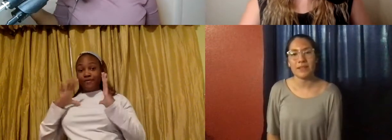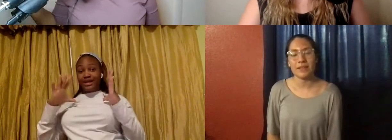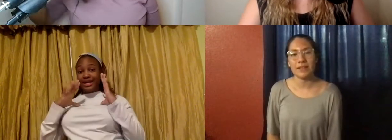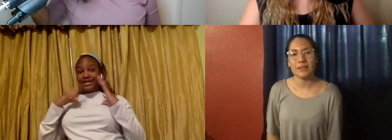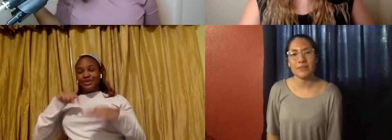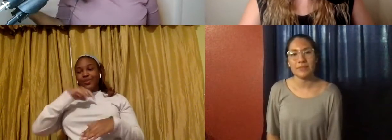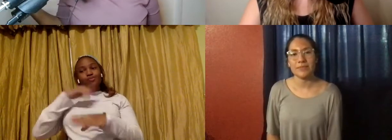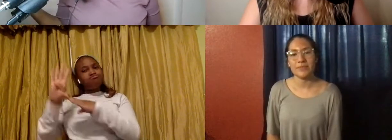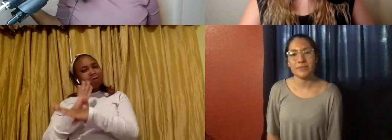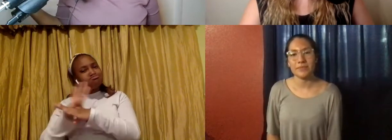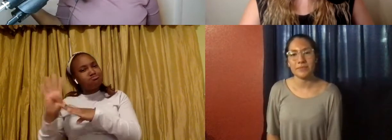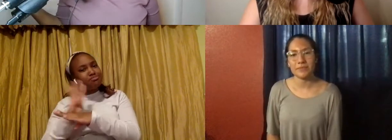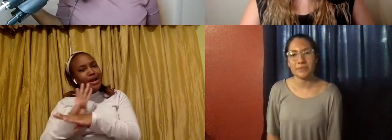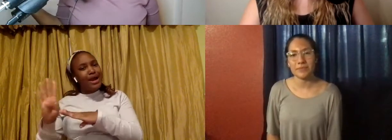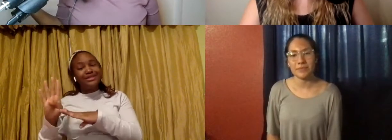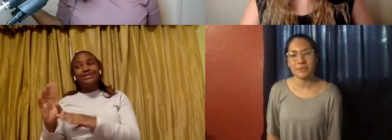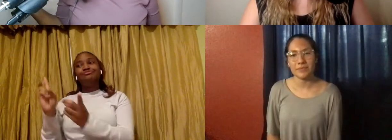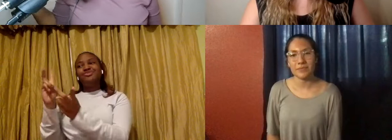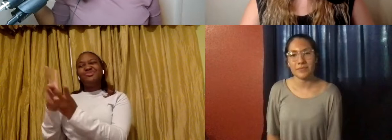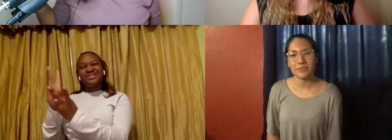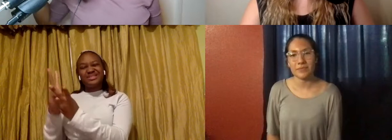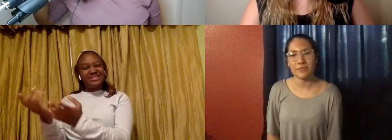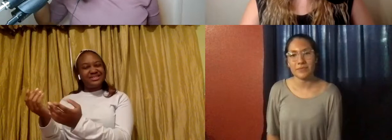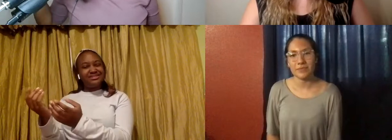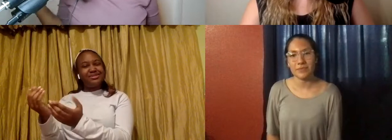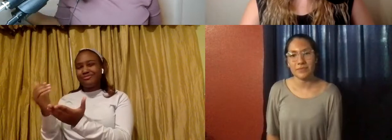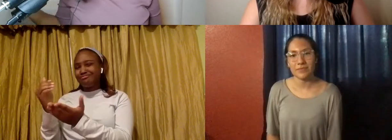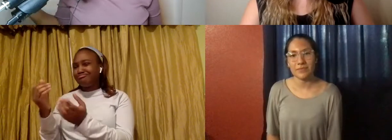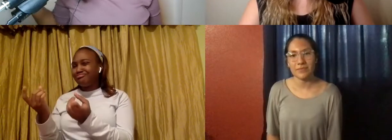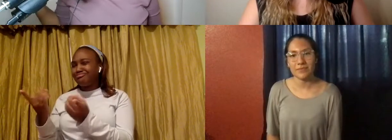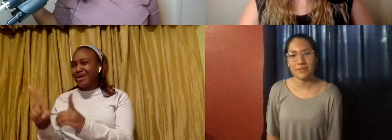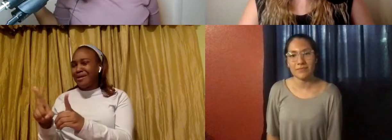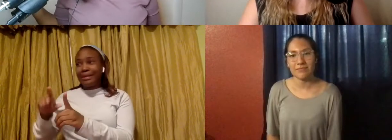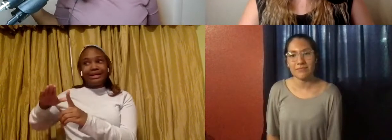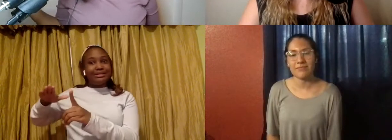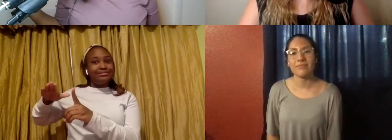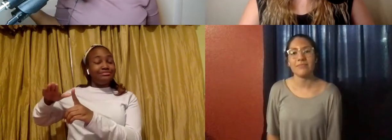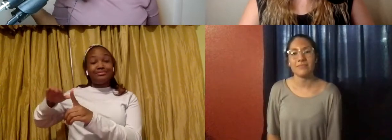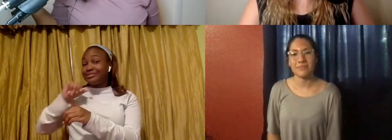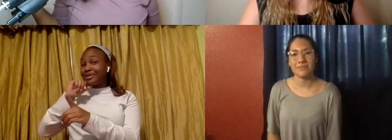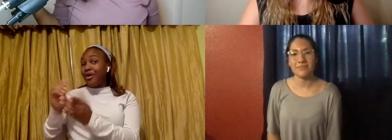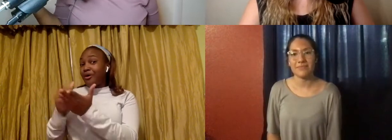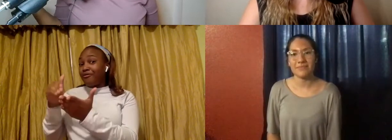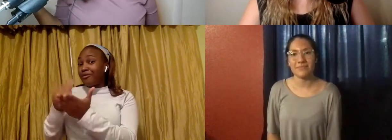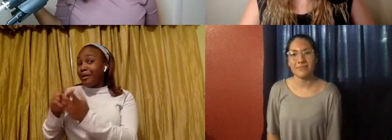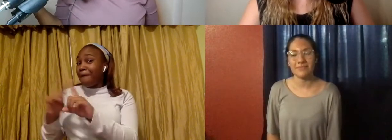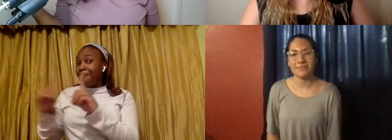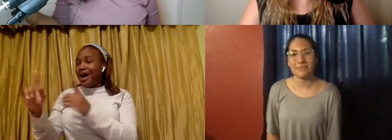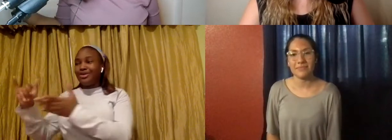busy. So we haven't been as sexually active with each other. But when we like planned to go to New York City, he